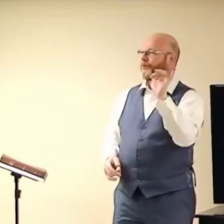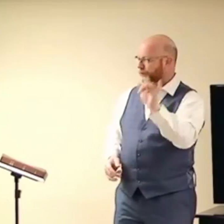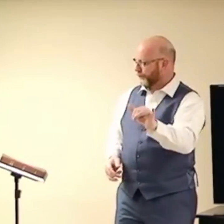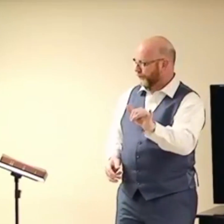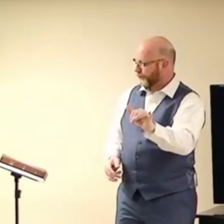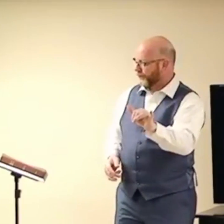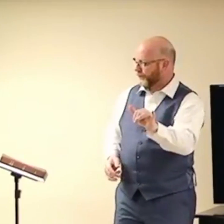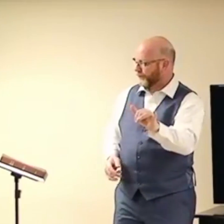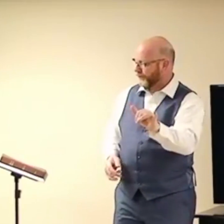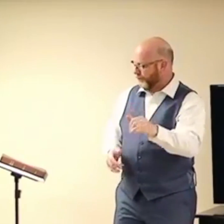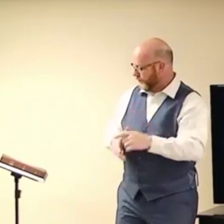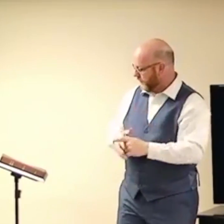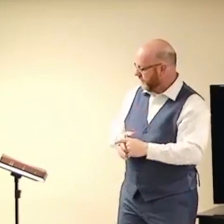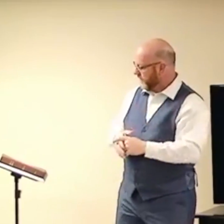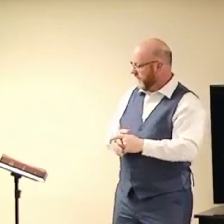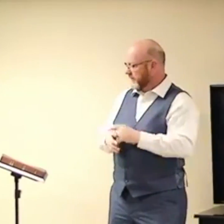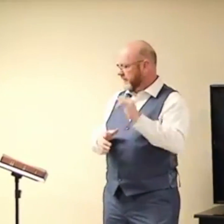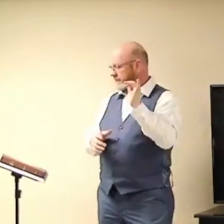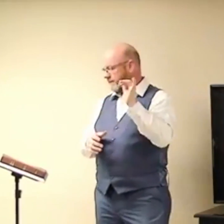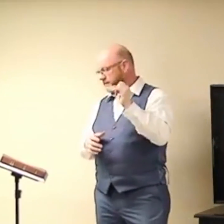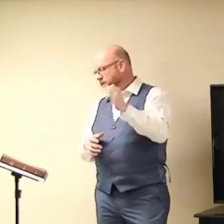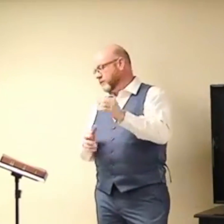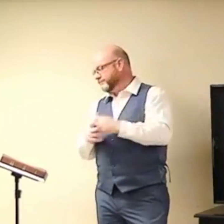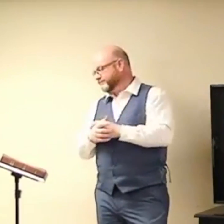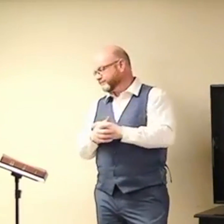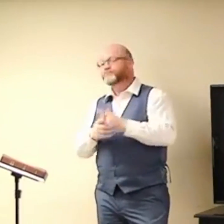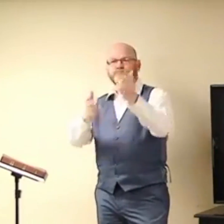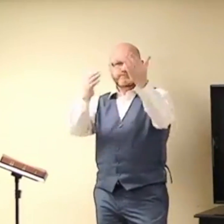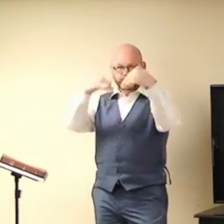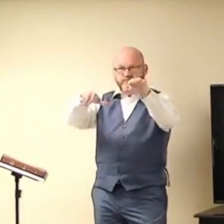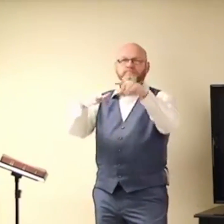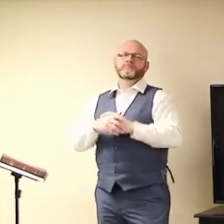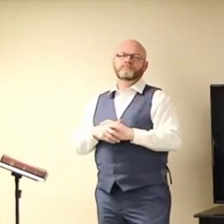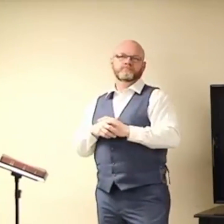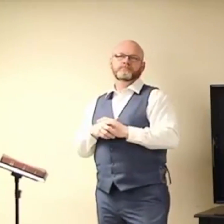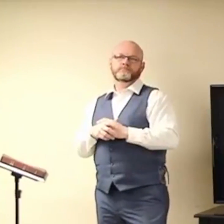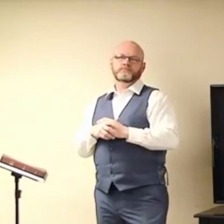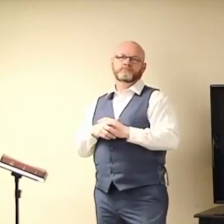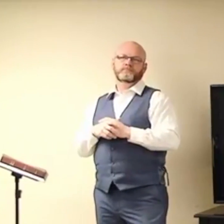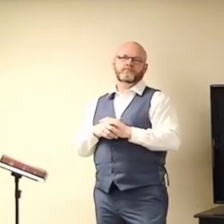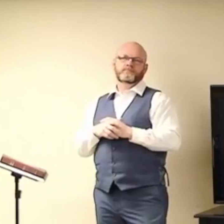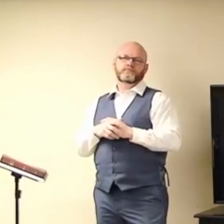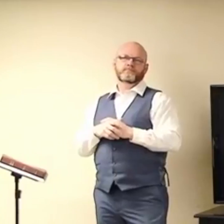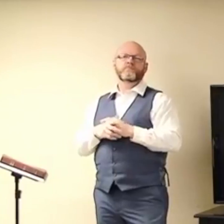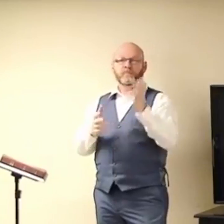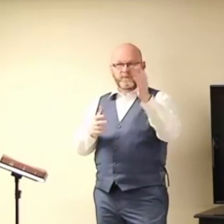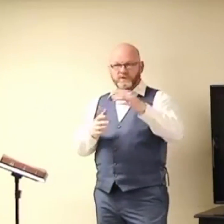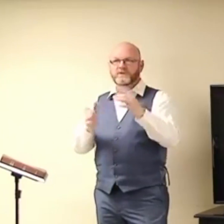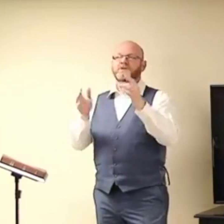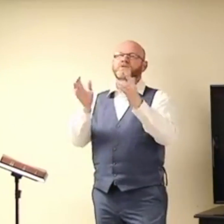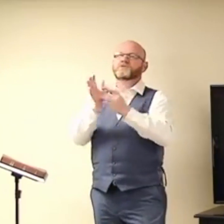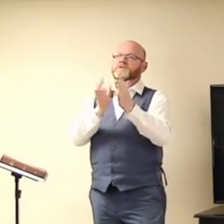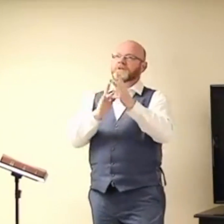wanted people to see that. To see that he was living out the life of the Son of God.